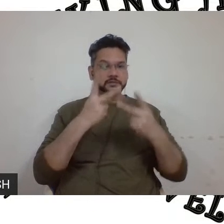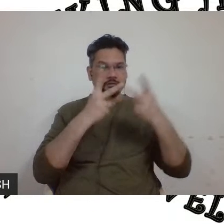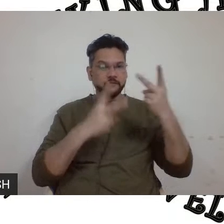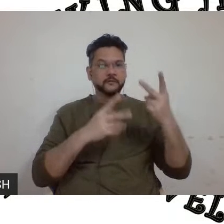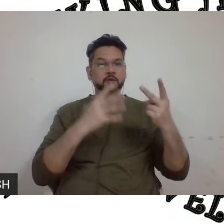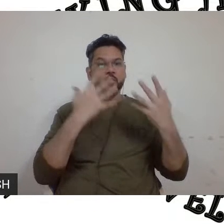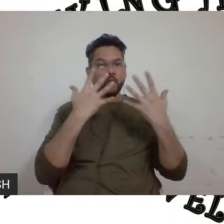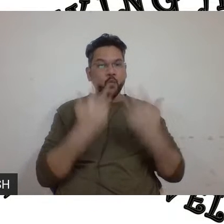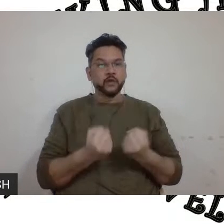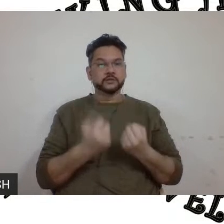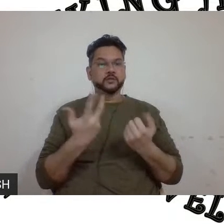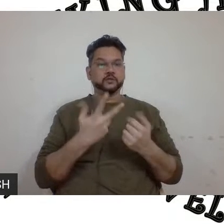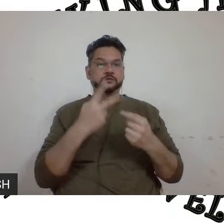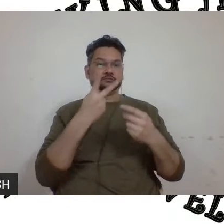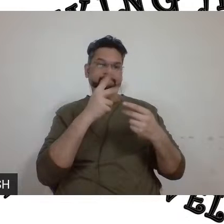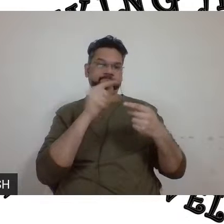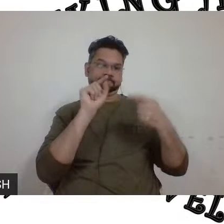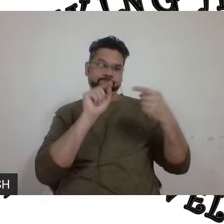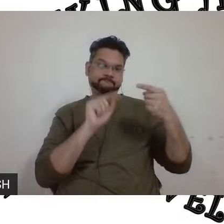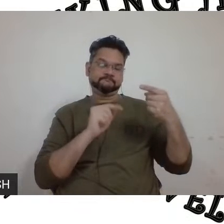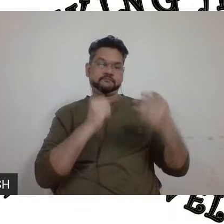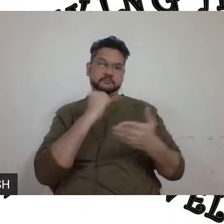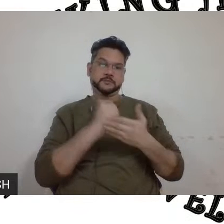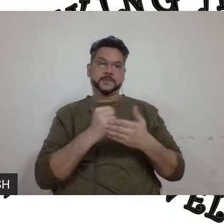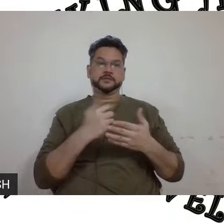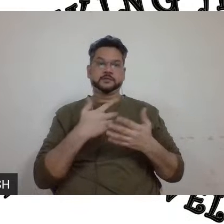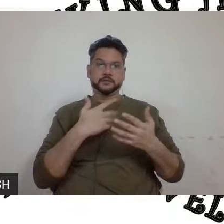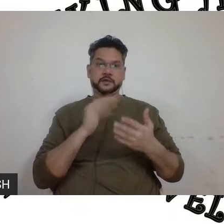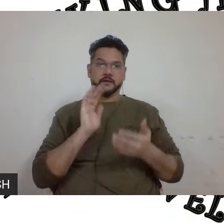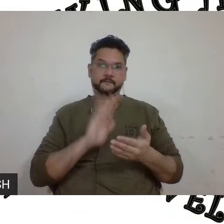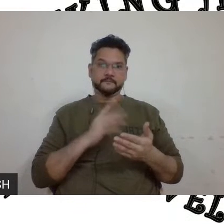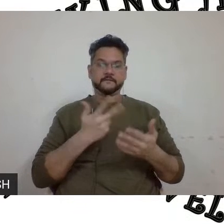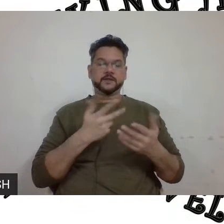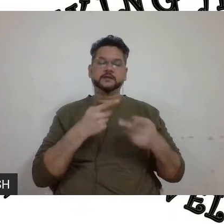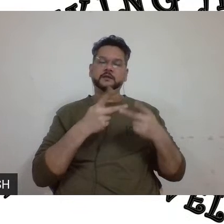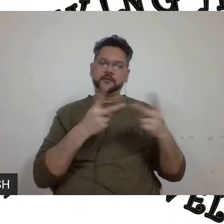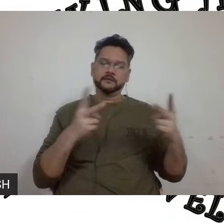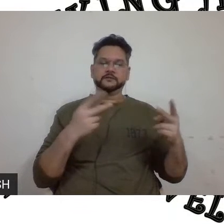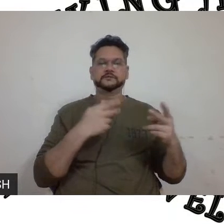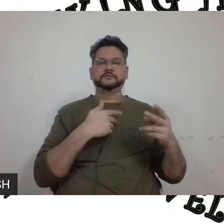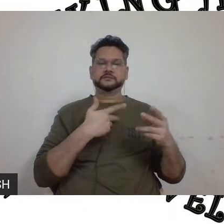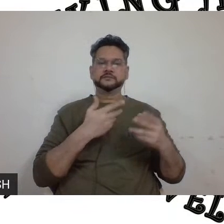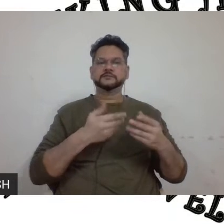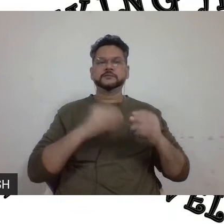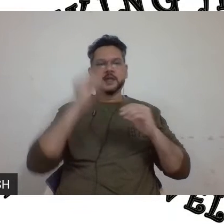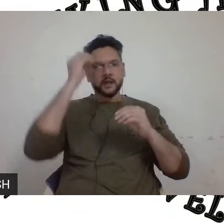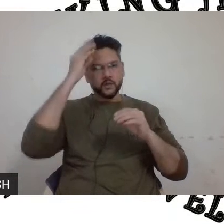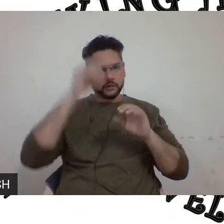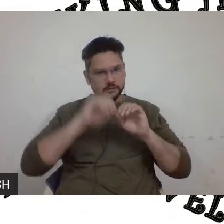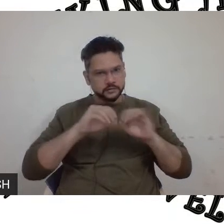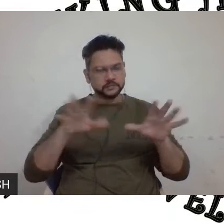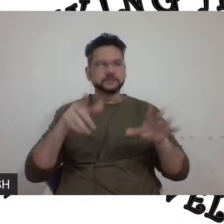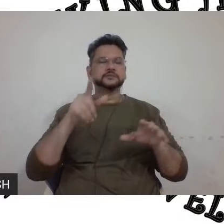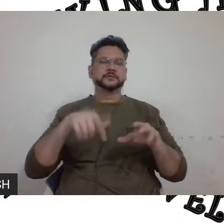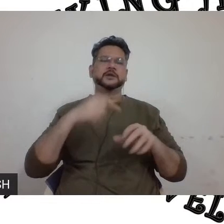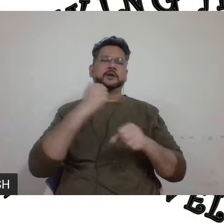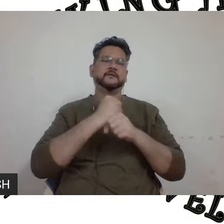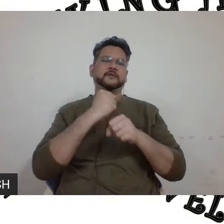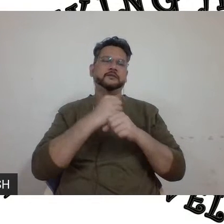and we get more and more opportunities across the board in the government sector.